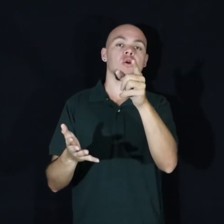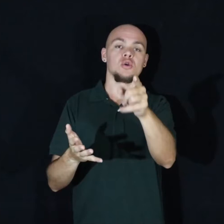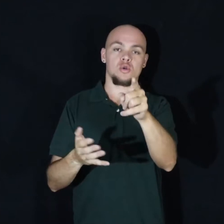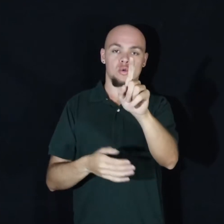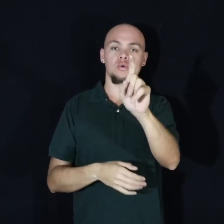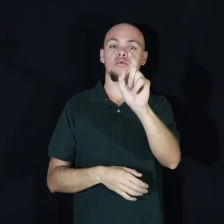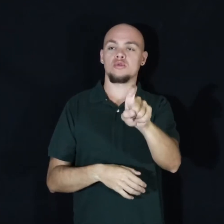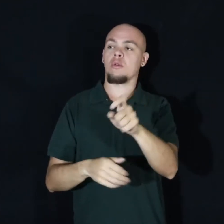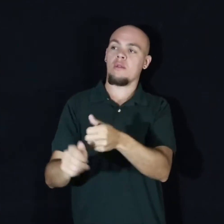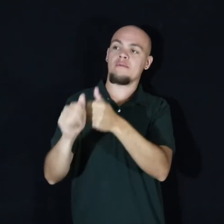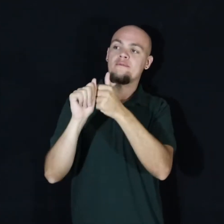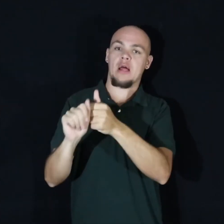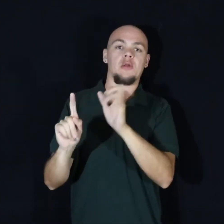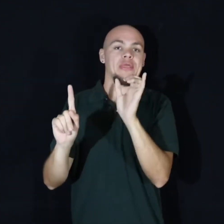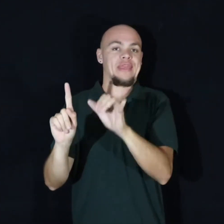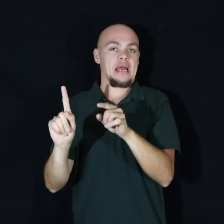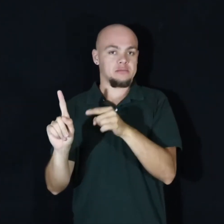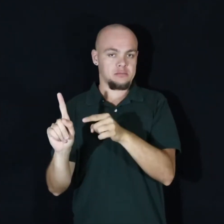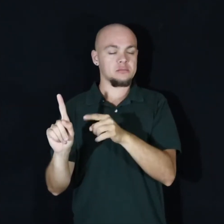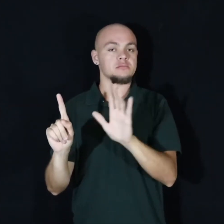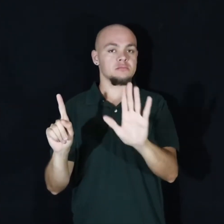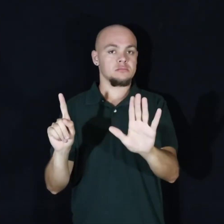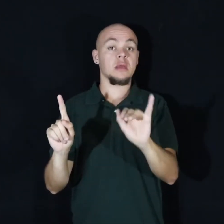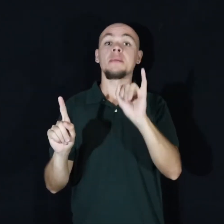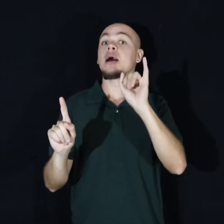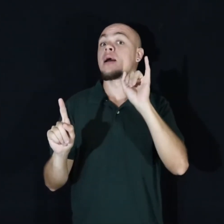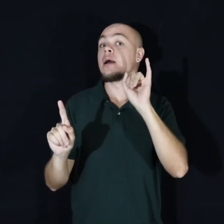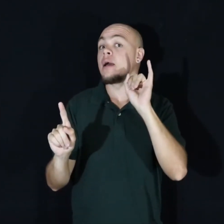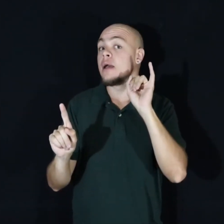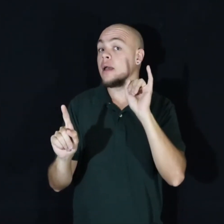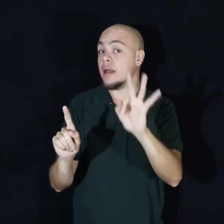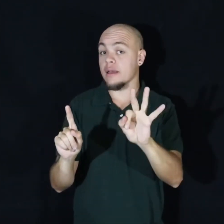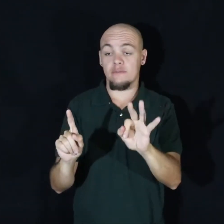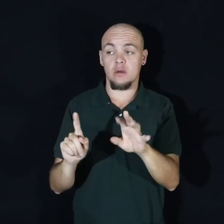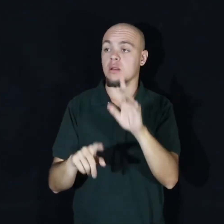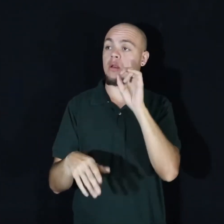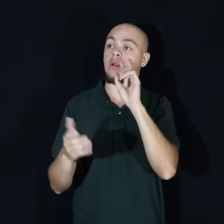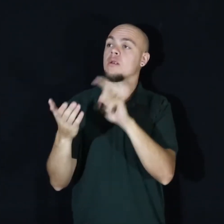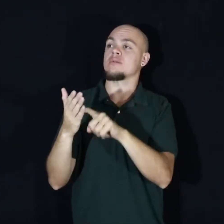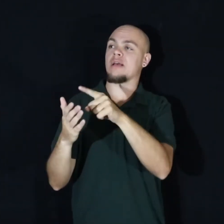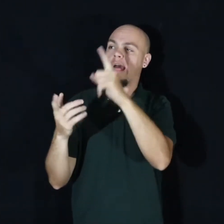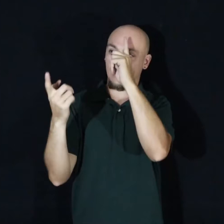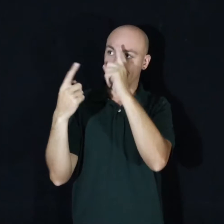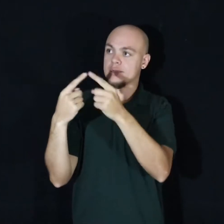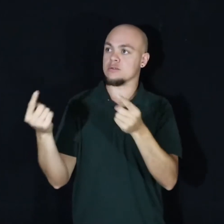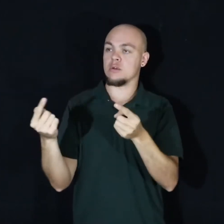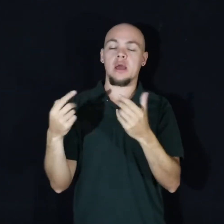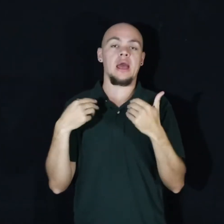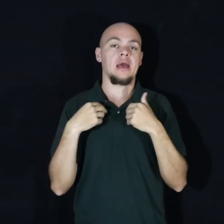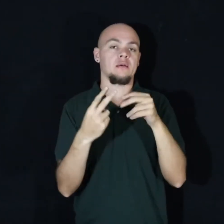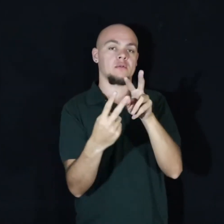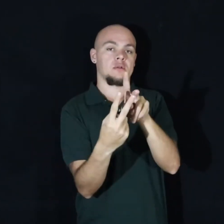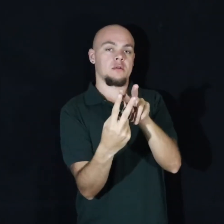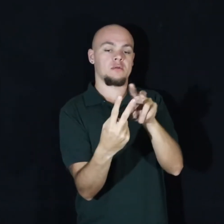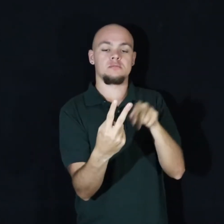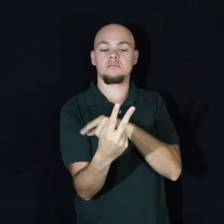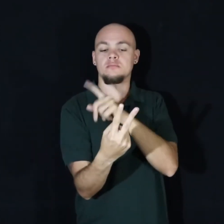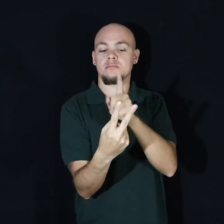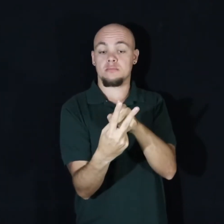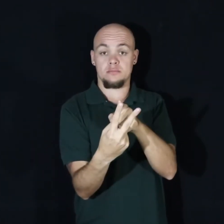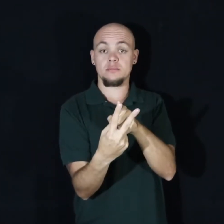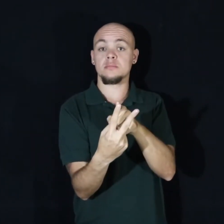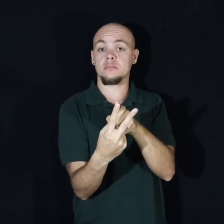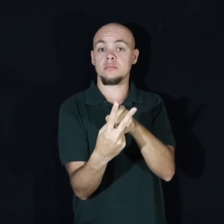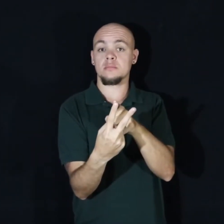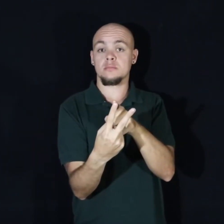of that denomination, then you should abide by your agreement. However, if you find that you cannot and that you disagree, you